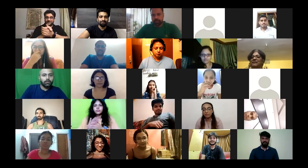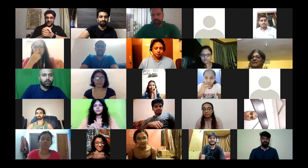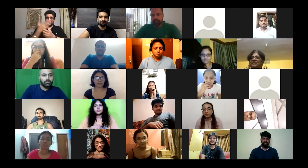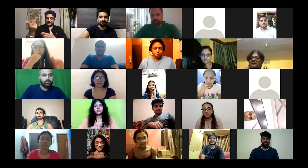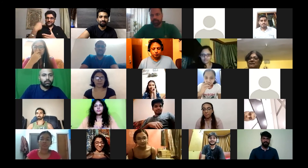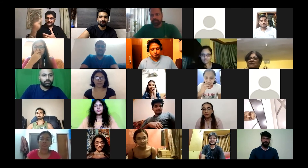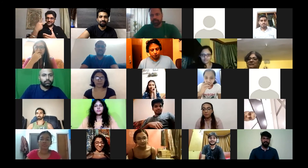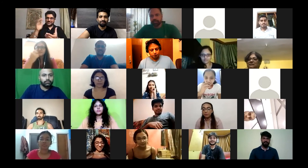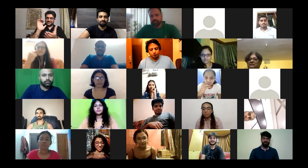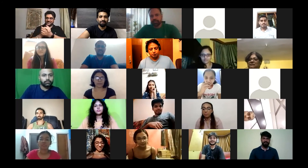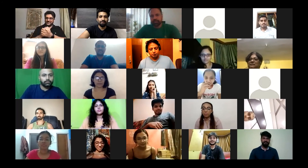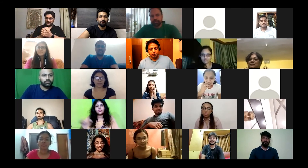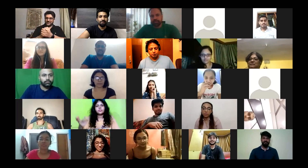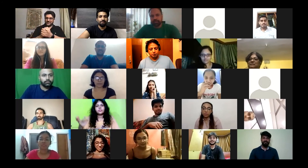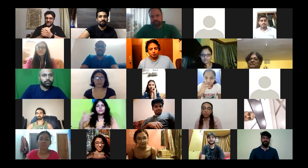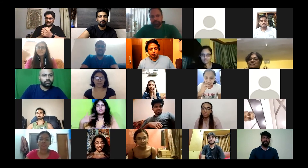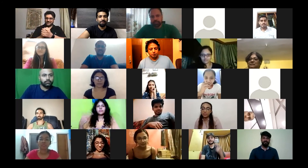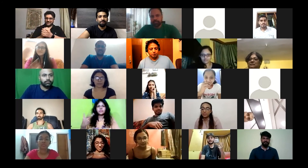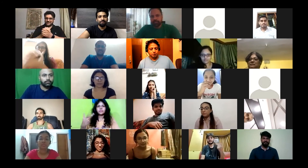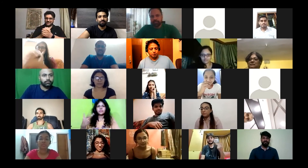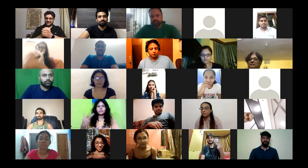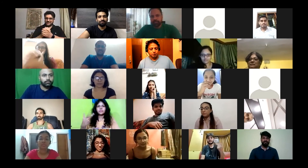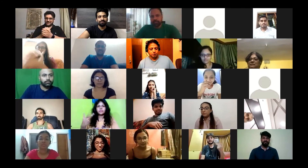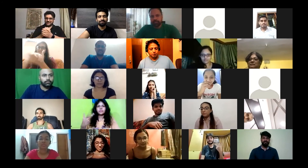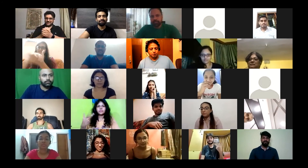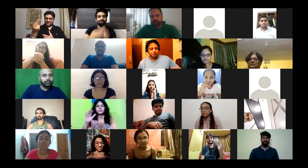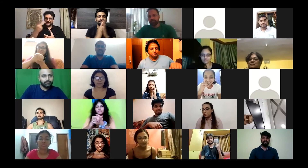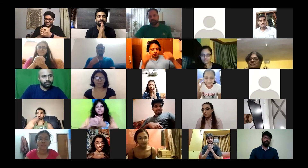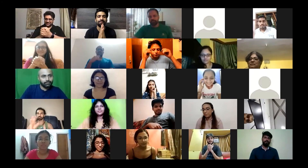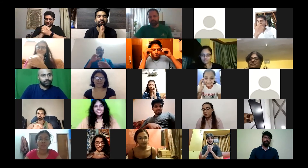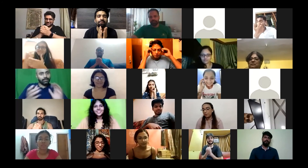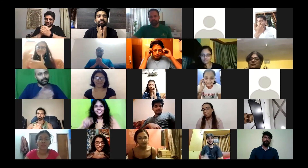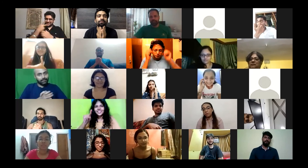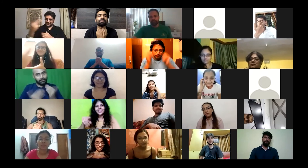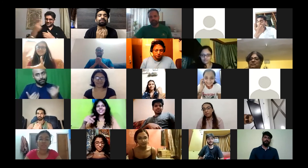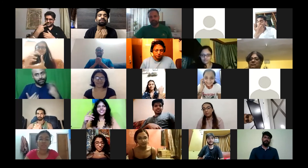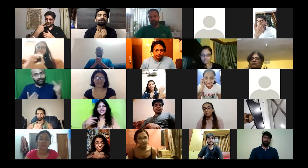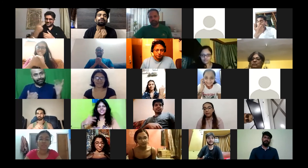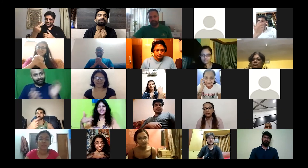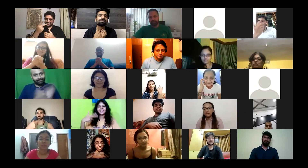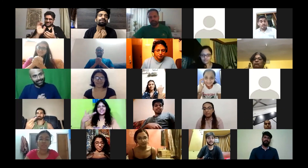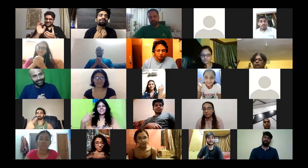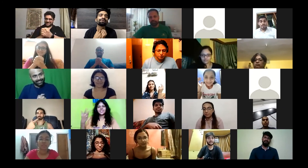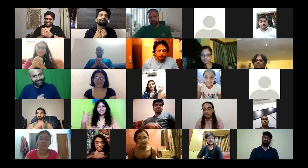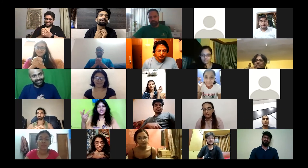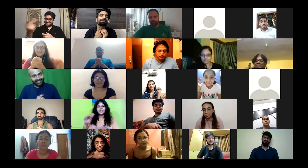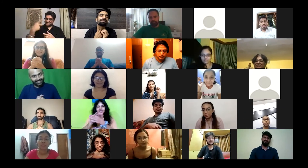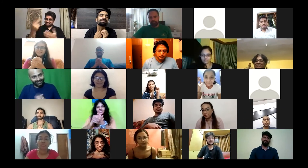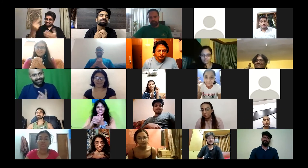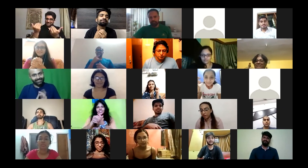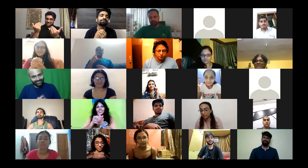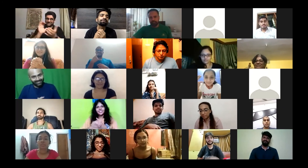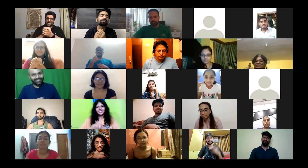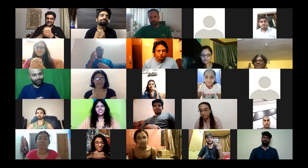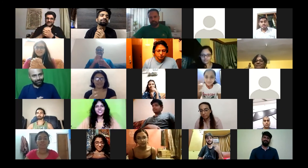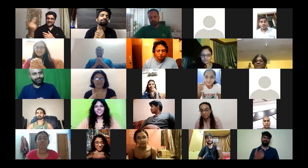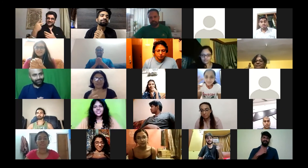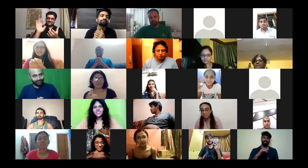Friends. Both of us friends. Both of us friends.